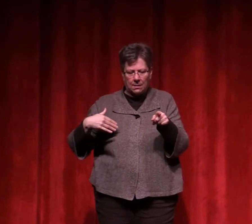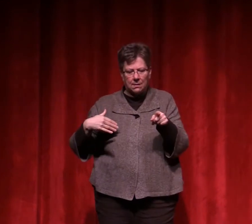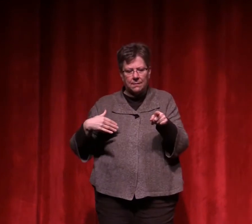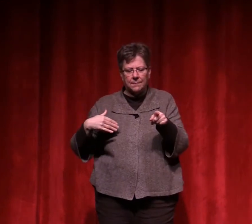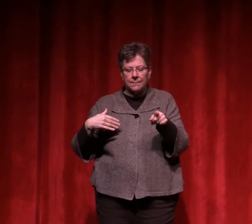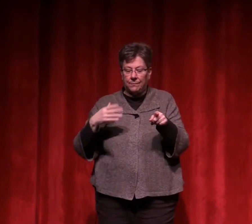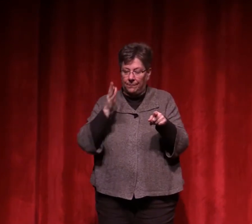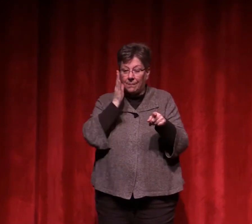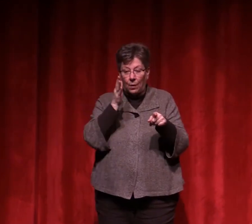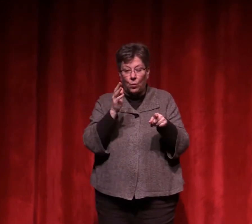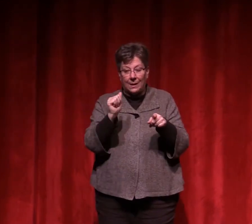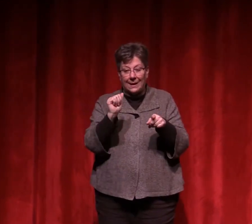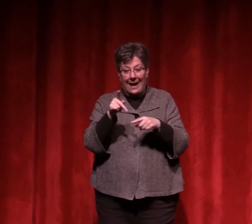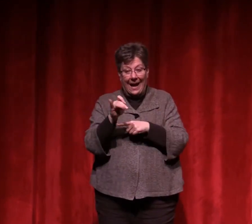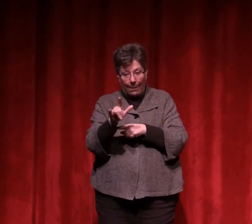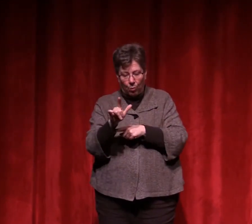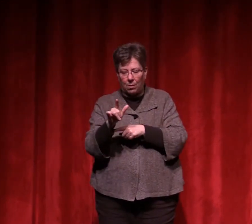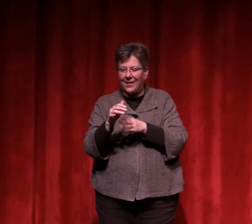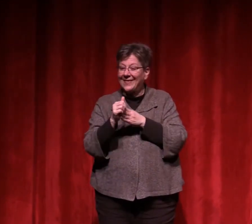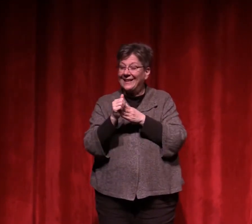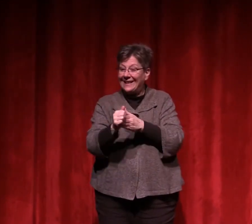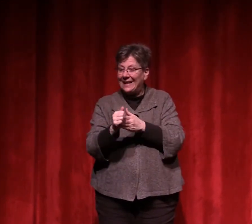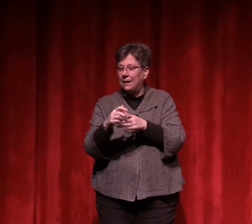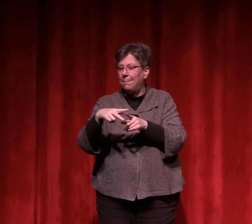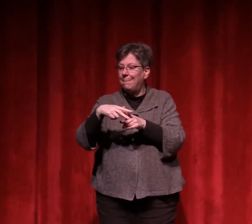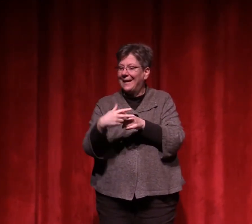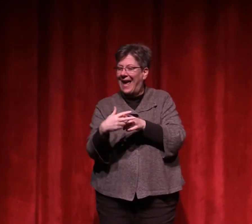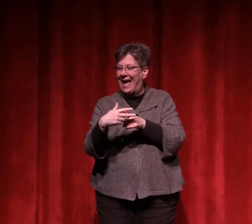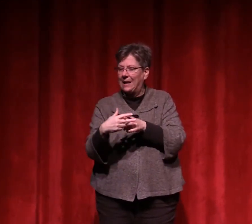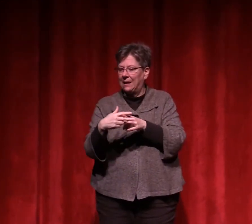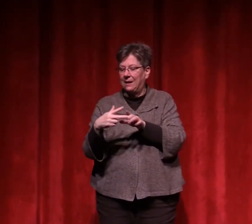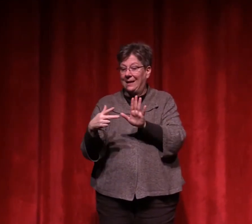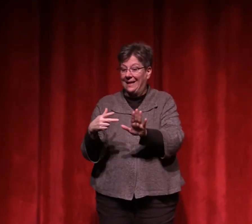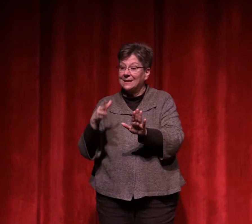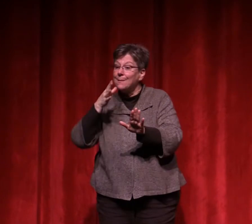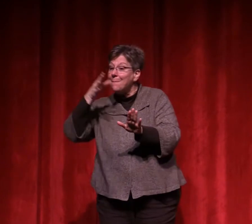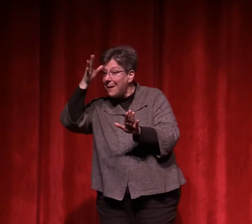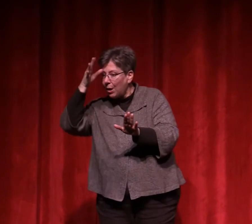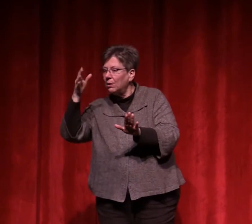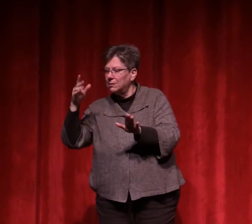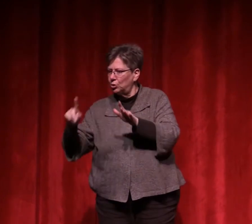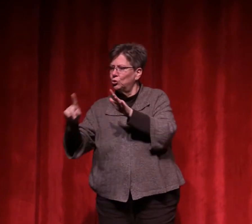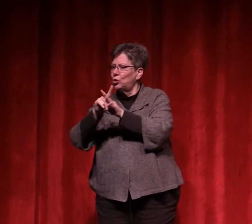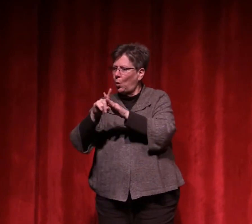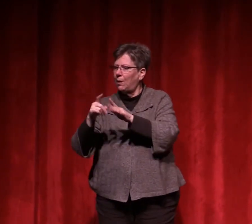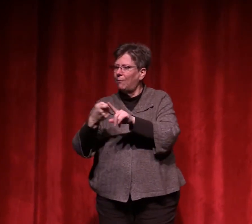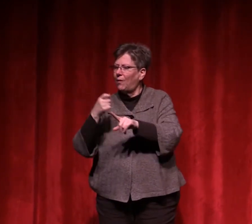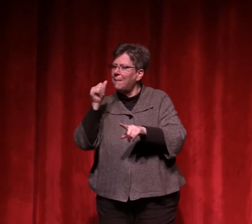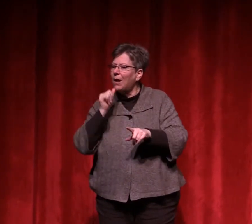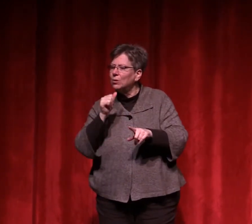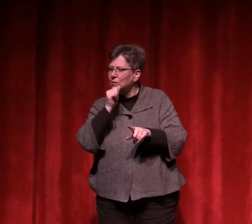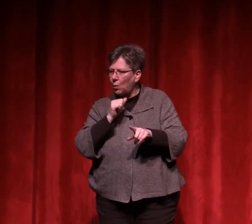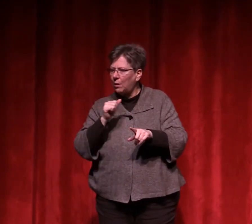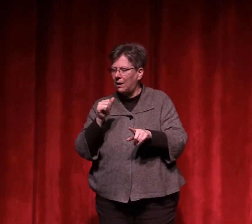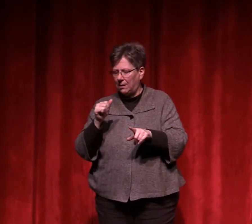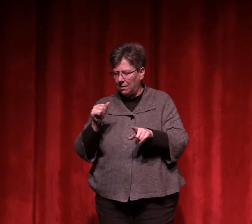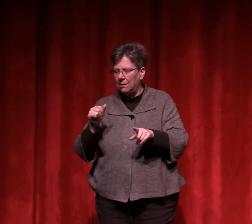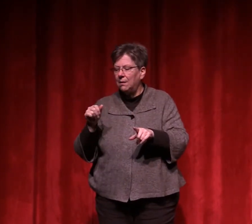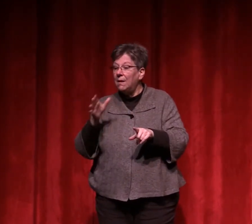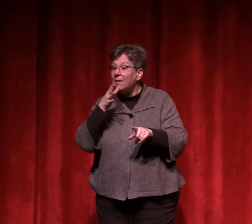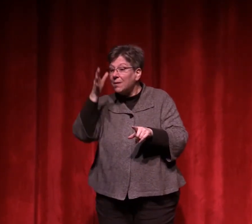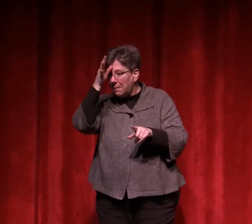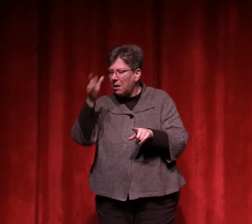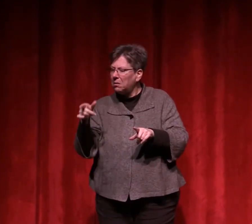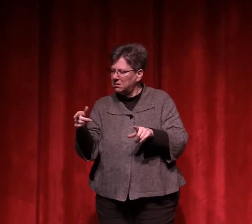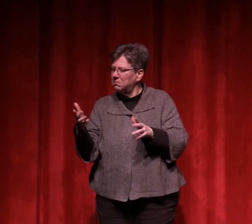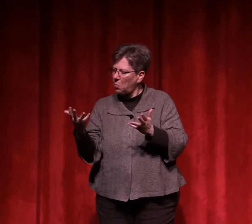Sometime in April, our lead mechanic's parents showed up from Arizona, and they drove up in their RV, and they intended on staying for about